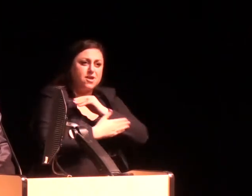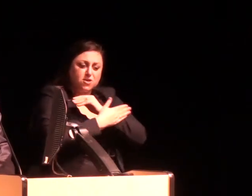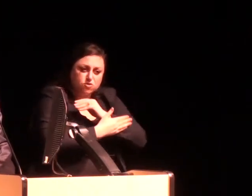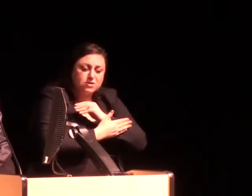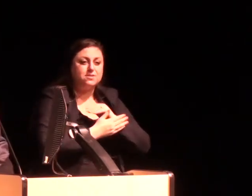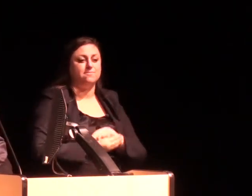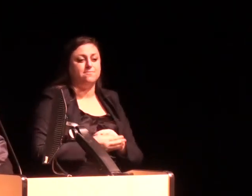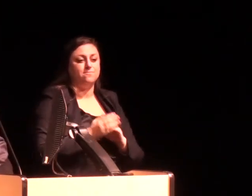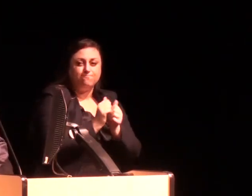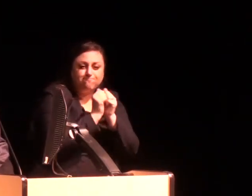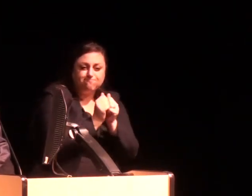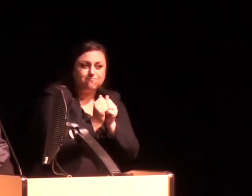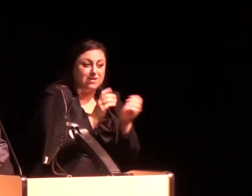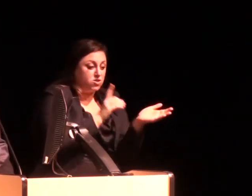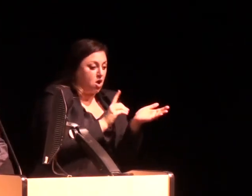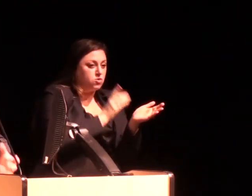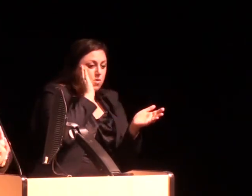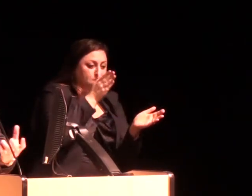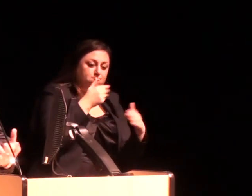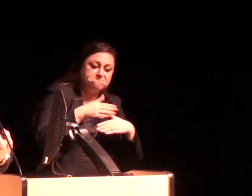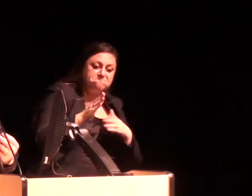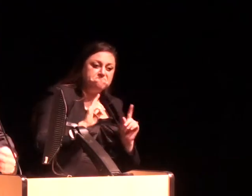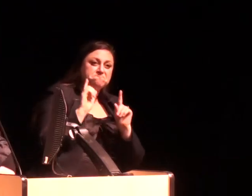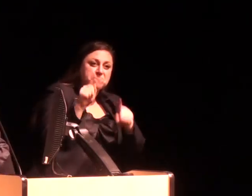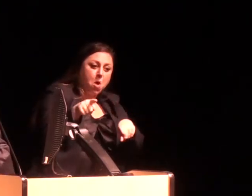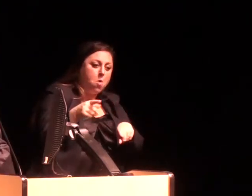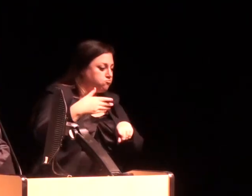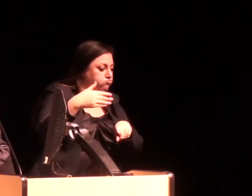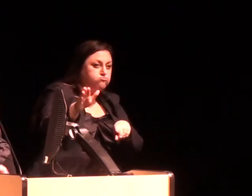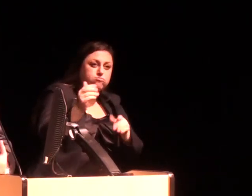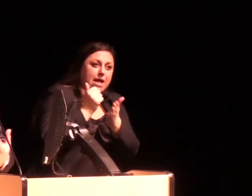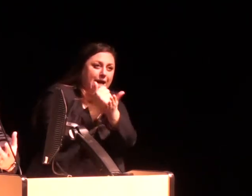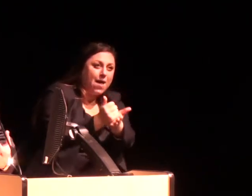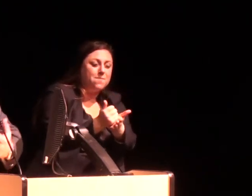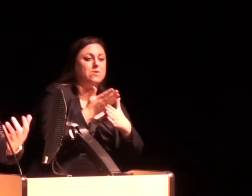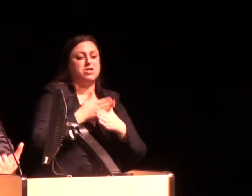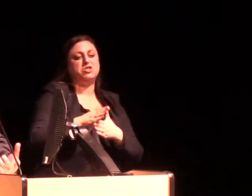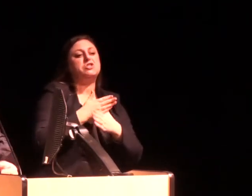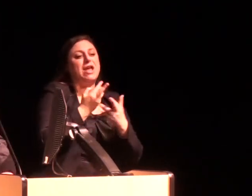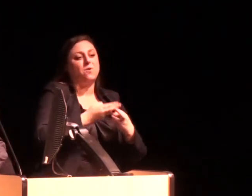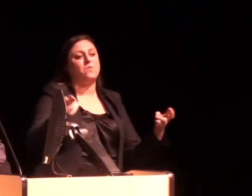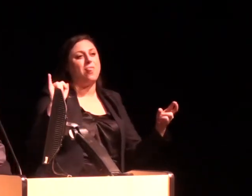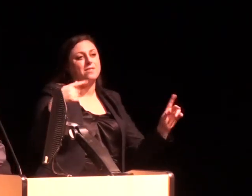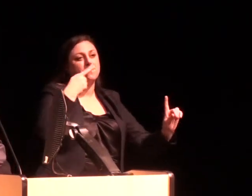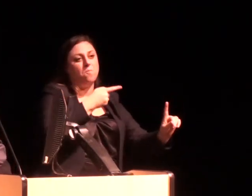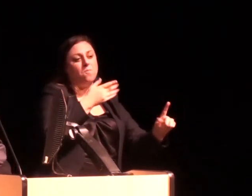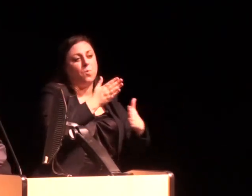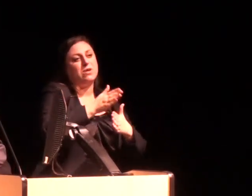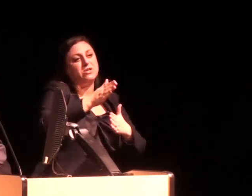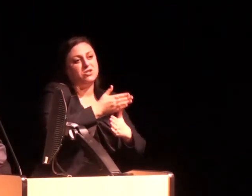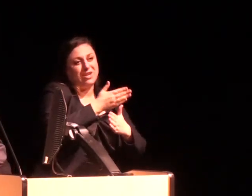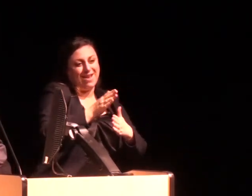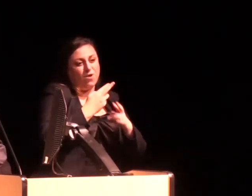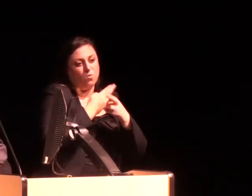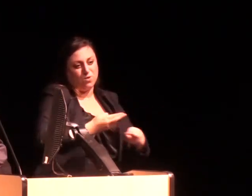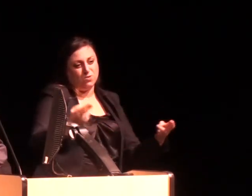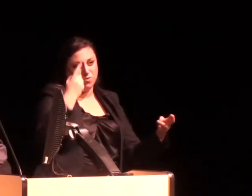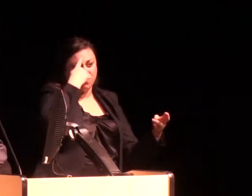have cooperation, we send the doctors, but we share our resources with all the people that